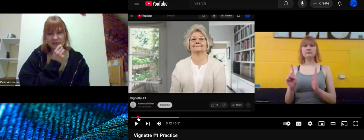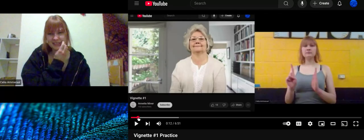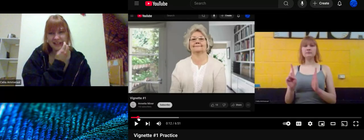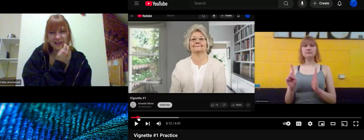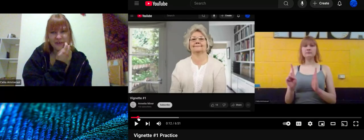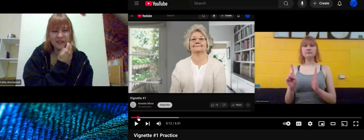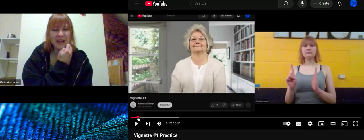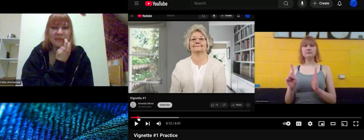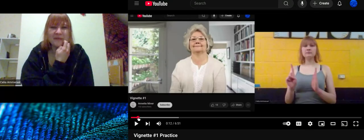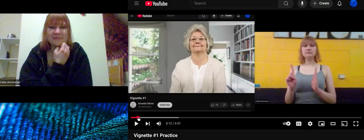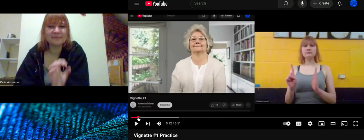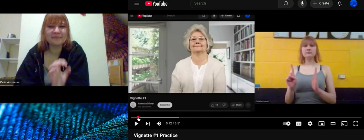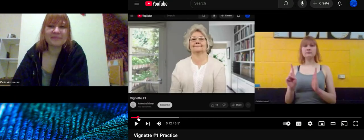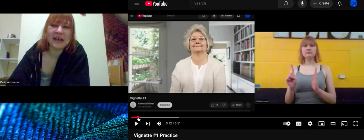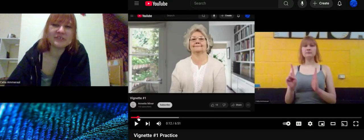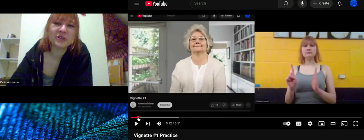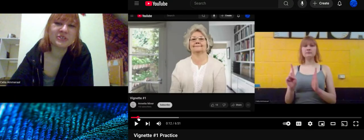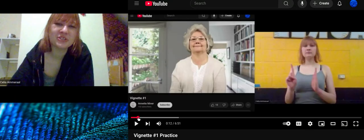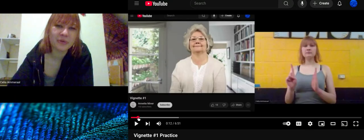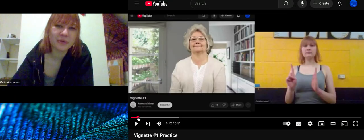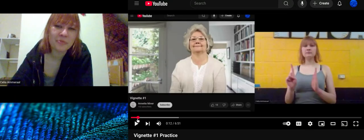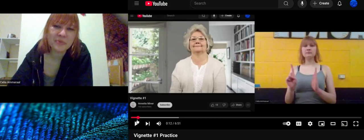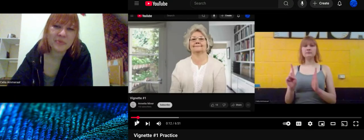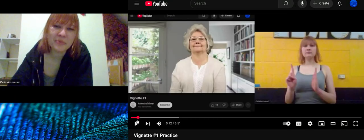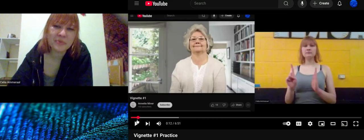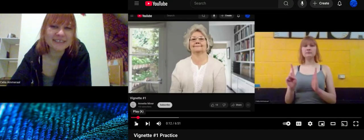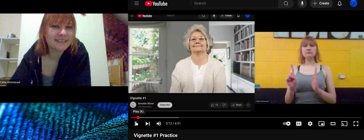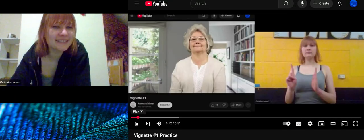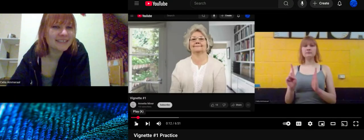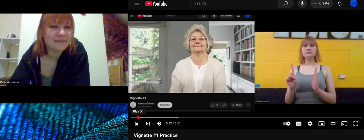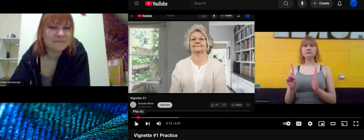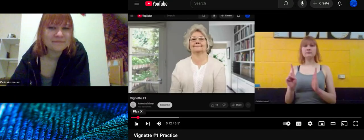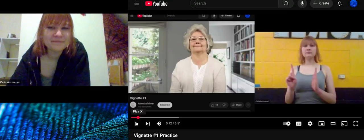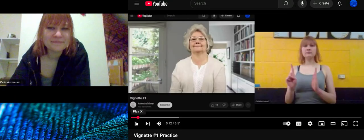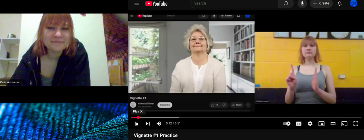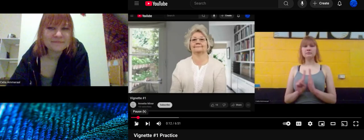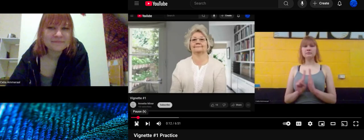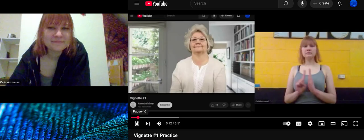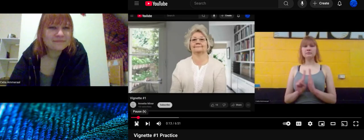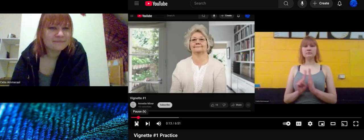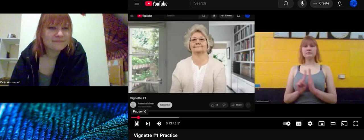Because there is a slight overlap as our consumer begins to sign.